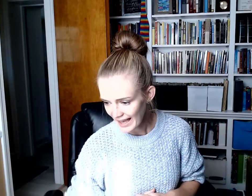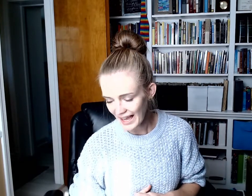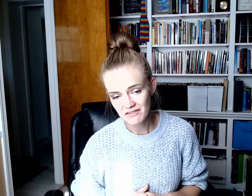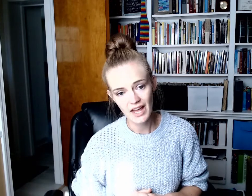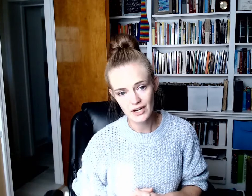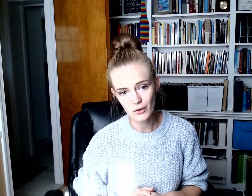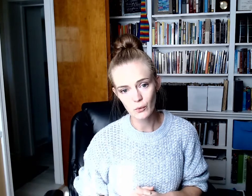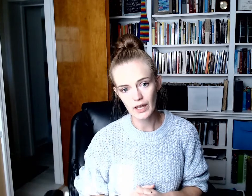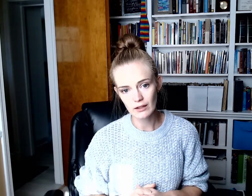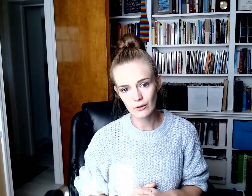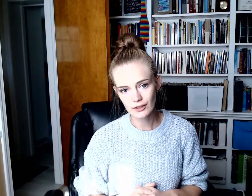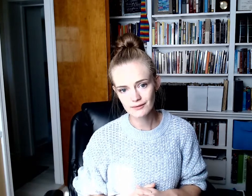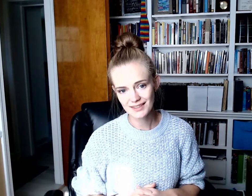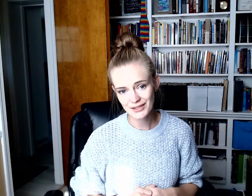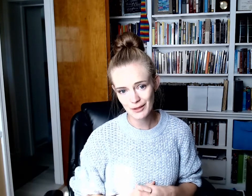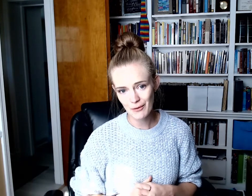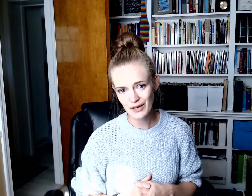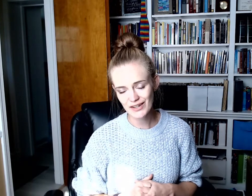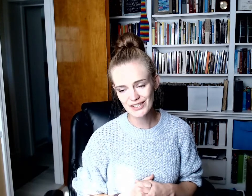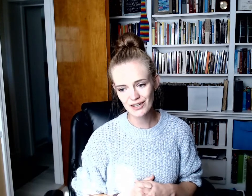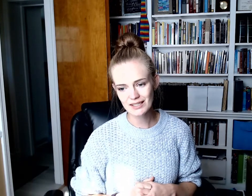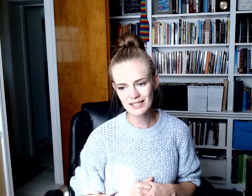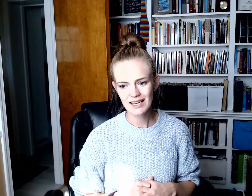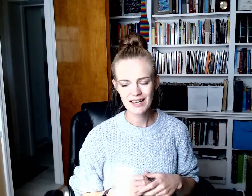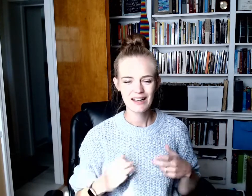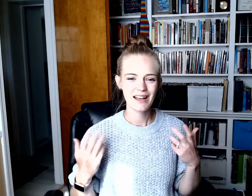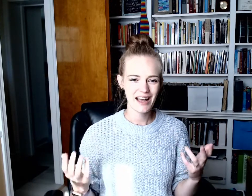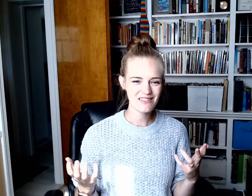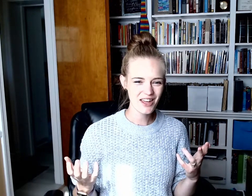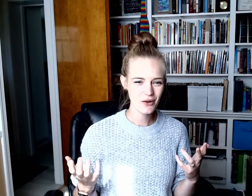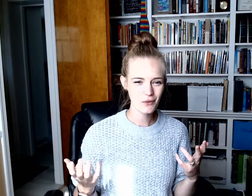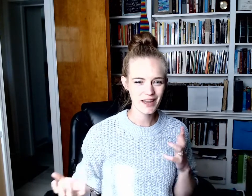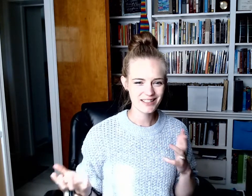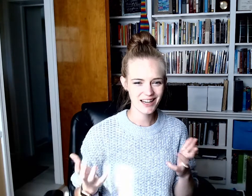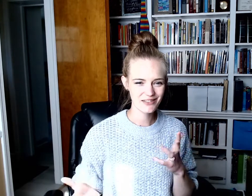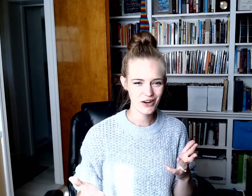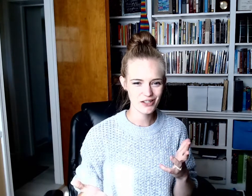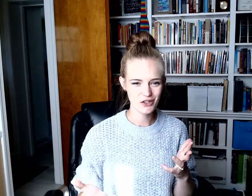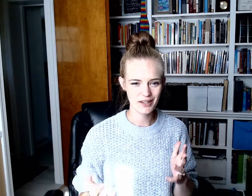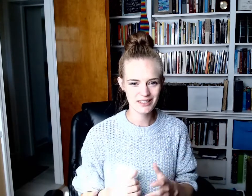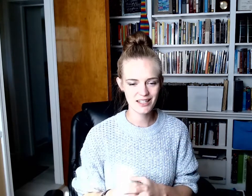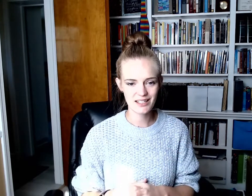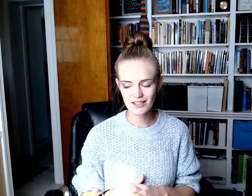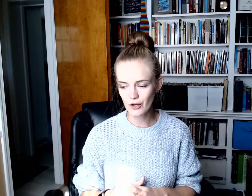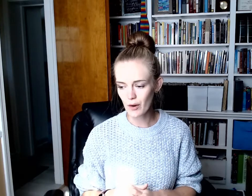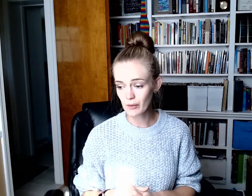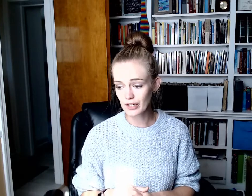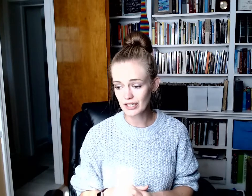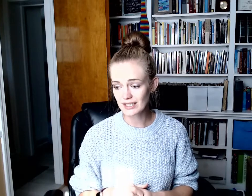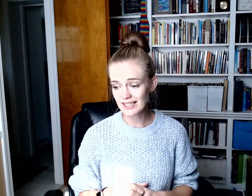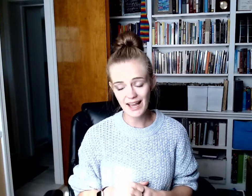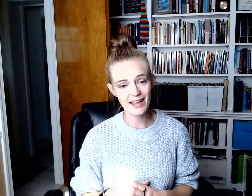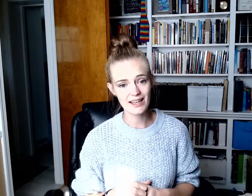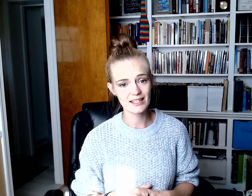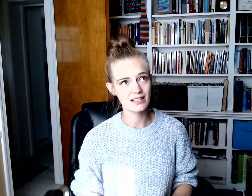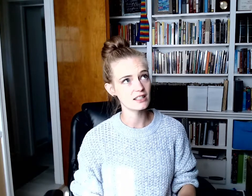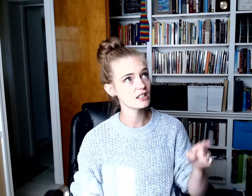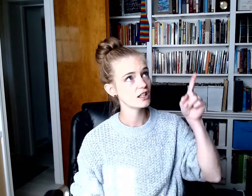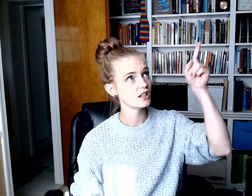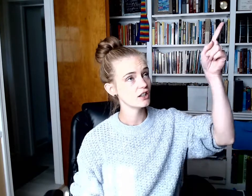have thine own way, Lord, is going to be one of our songs. Have thine own way is kind of hard to translate. So what we're going to say is,